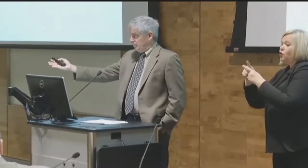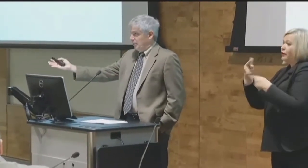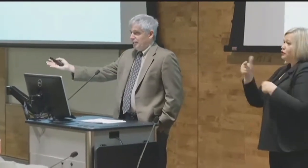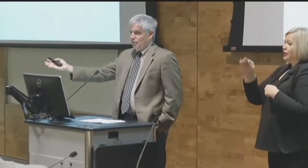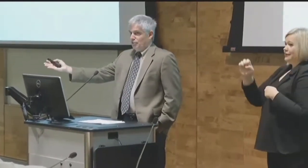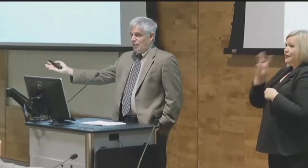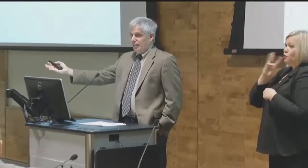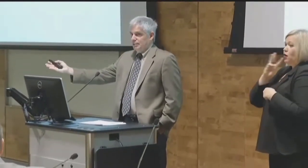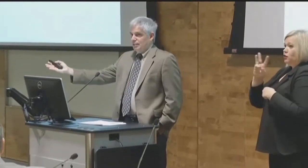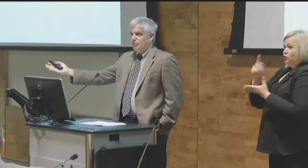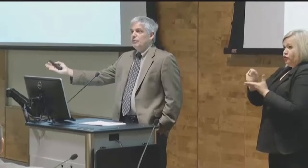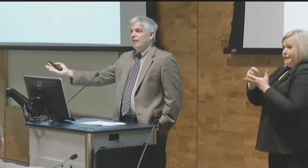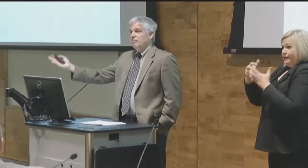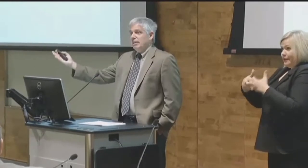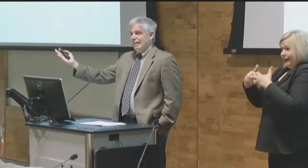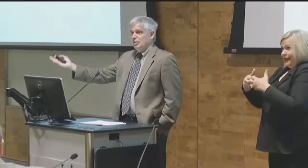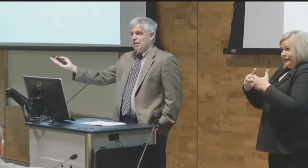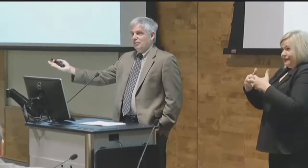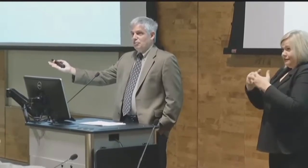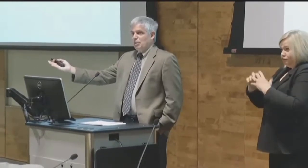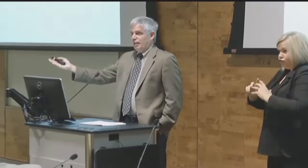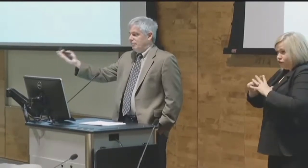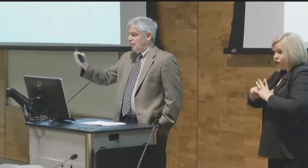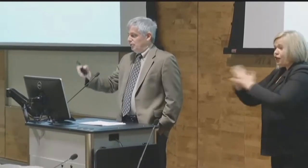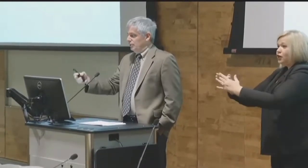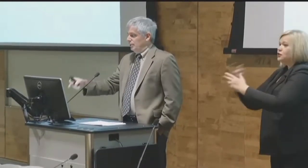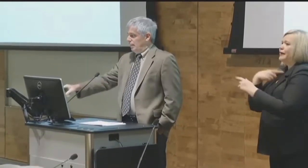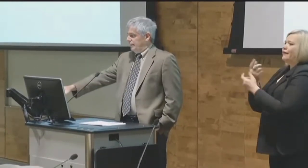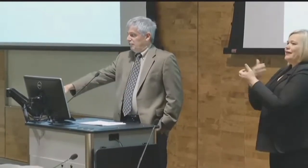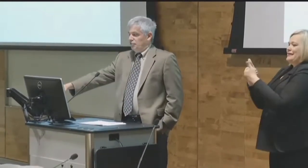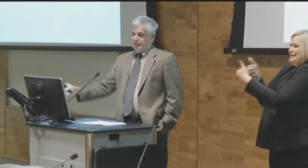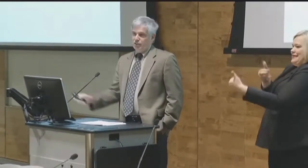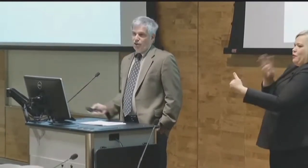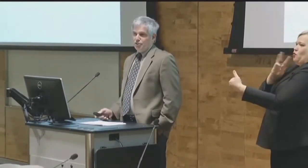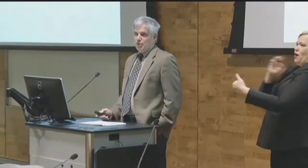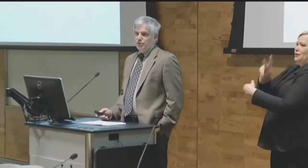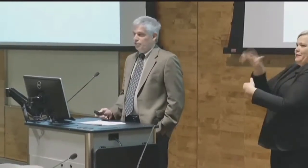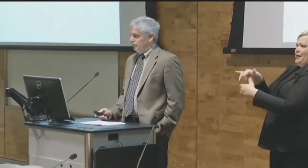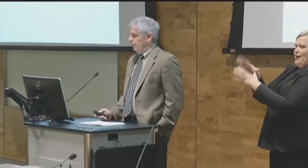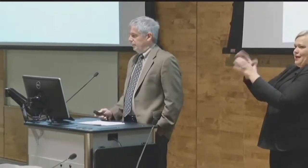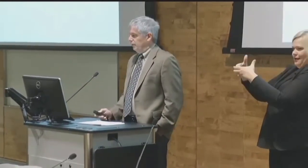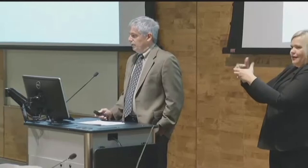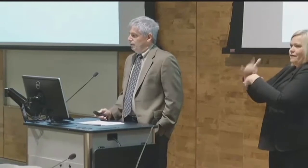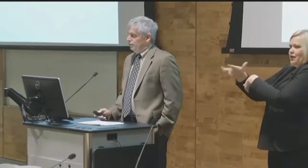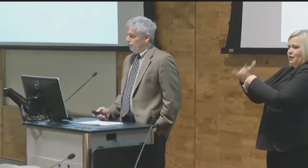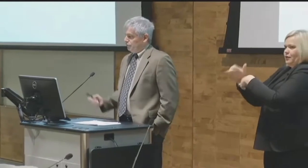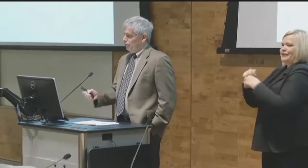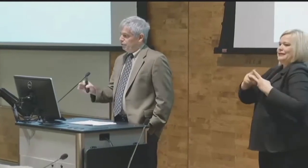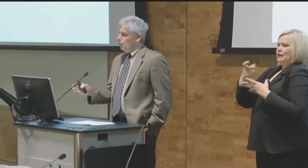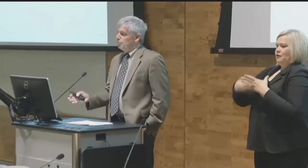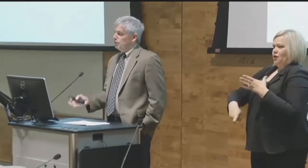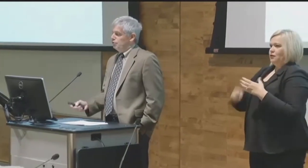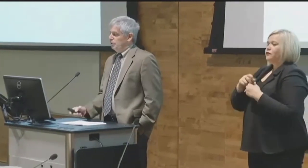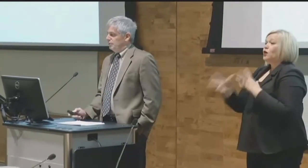new treatment plant goes online, we will now have an independent supply available, and that's the second cost component you see right here. So for a